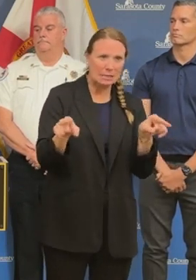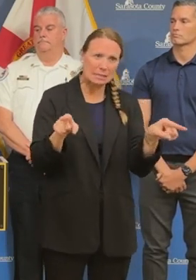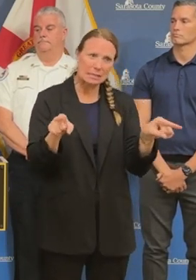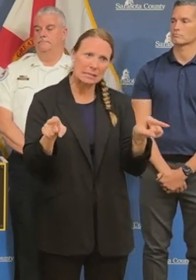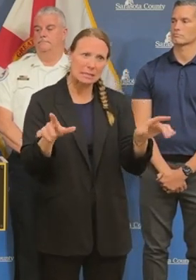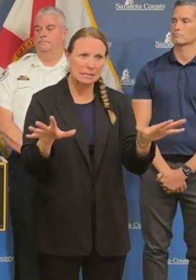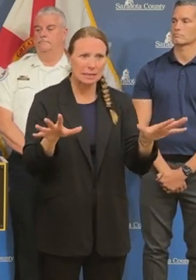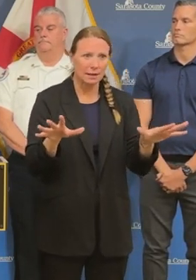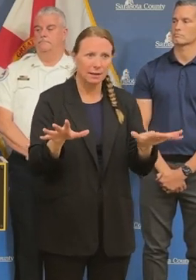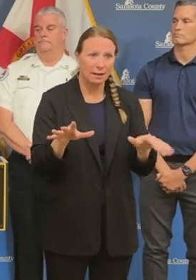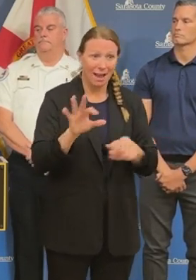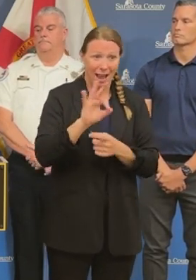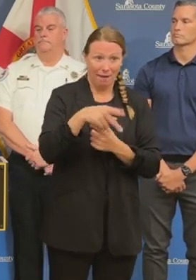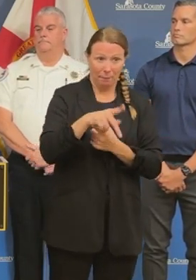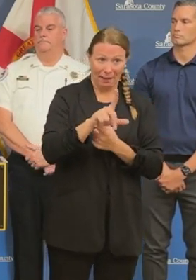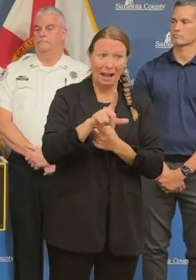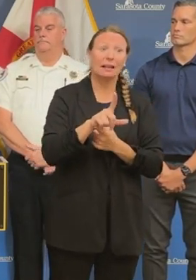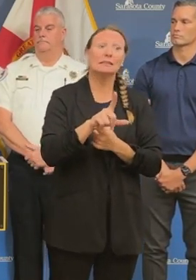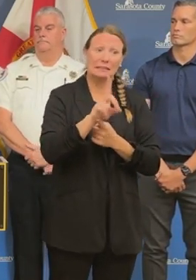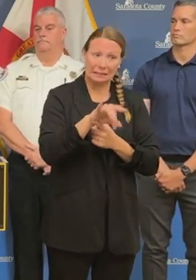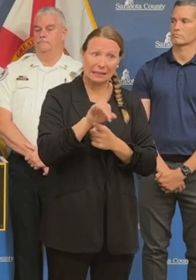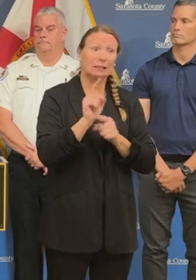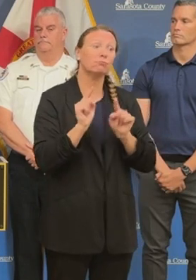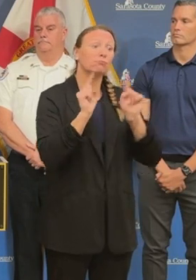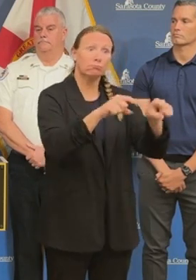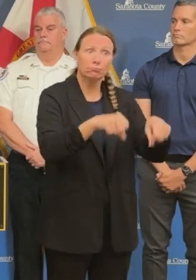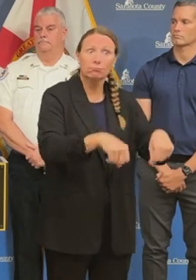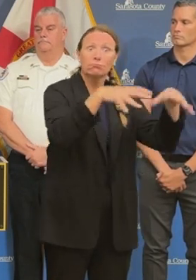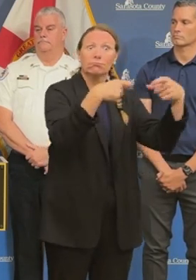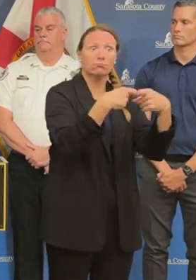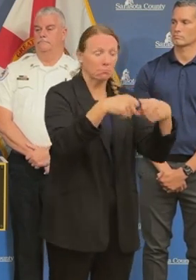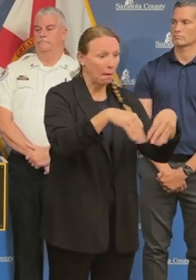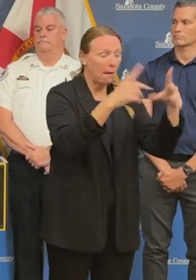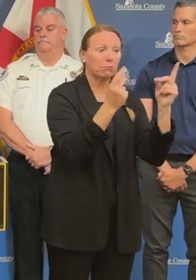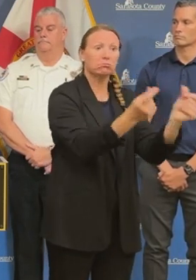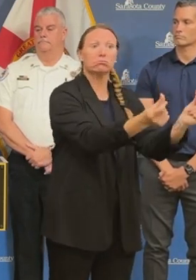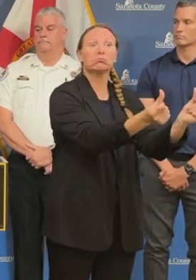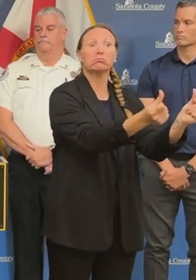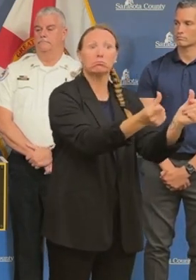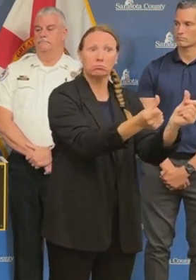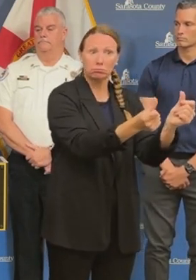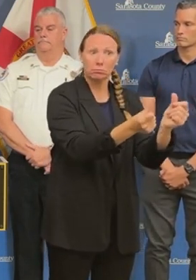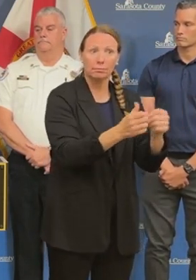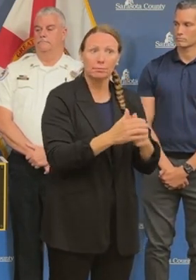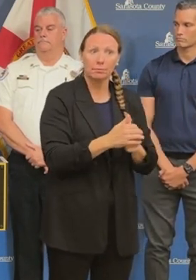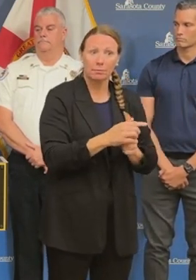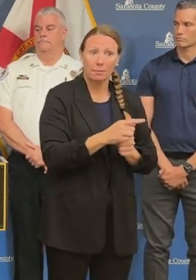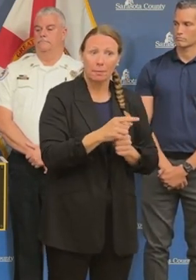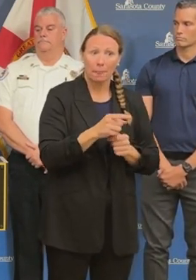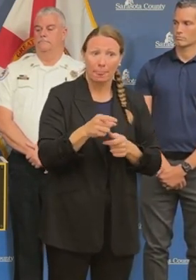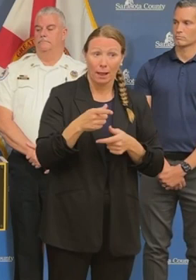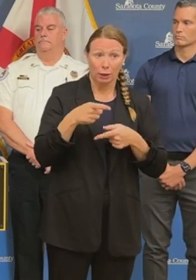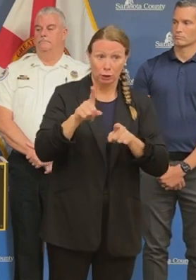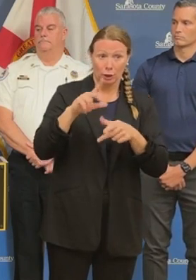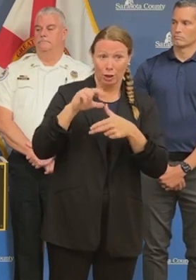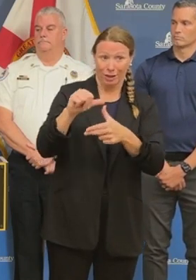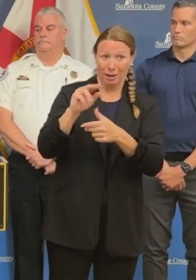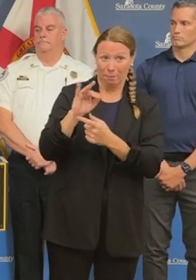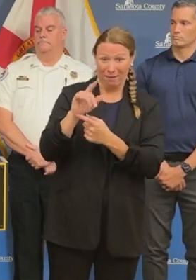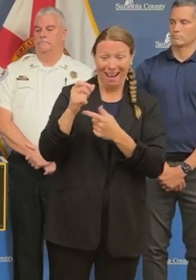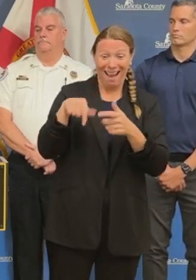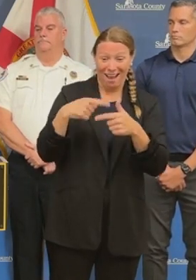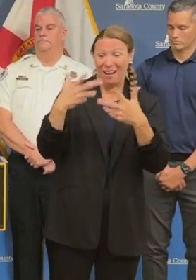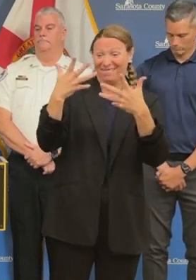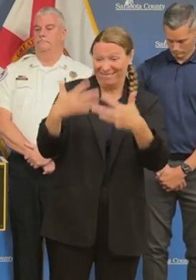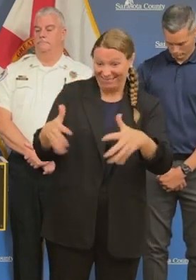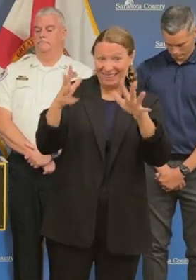of different trucks that they call in and workers that they'll call in from all over the country. I do want to make one